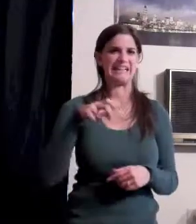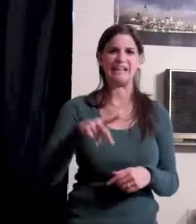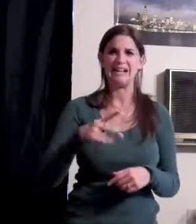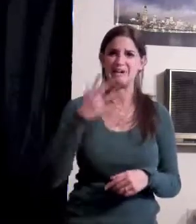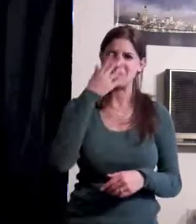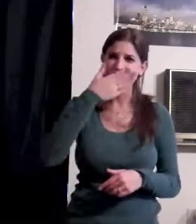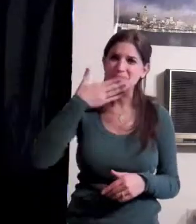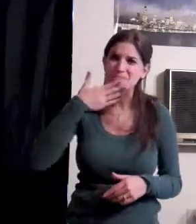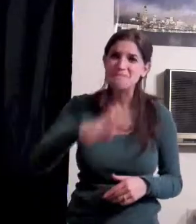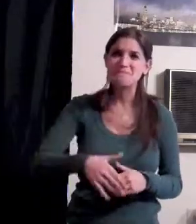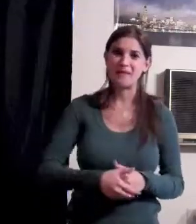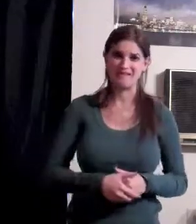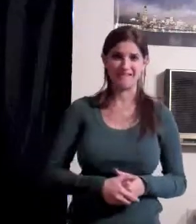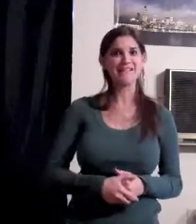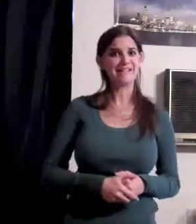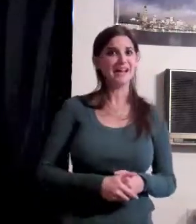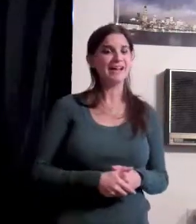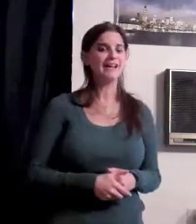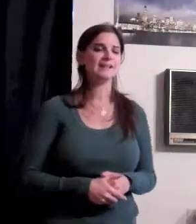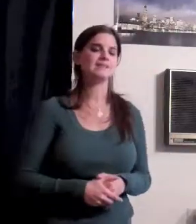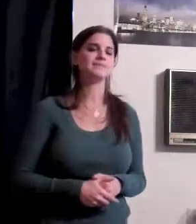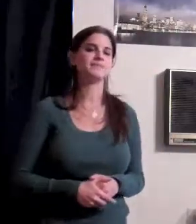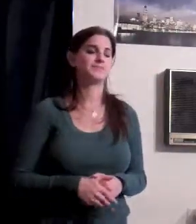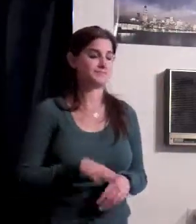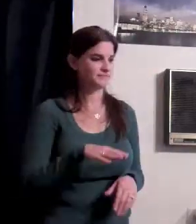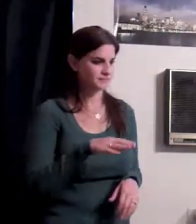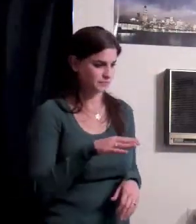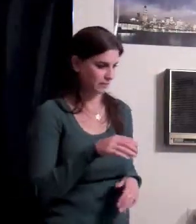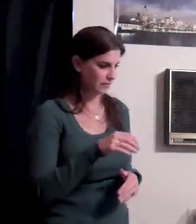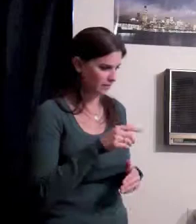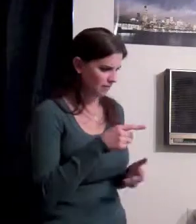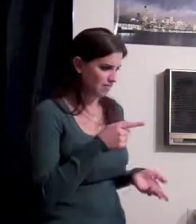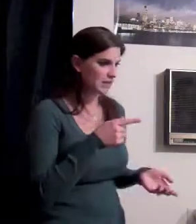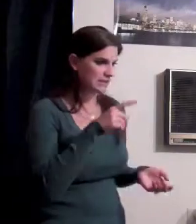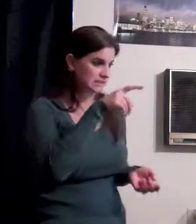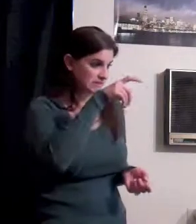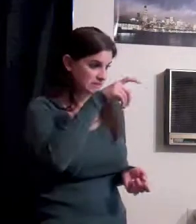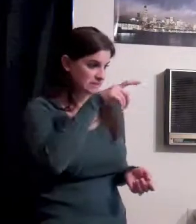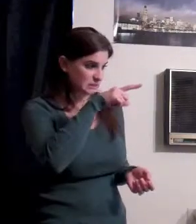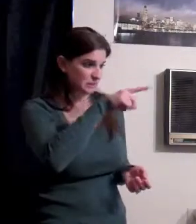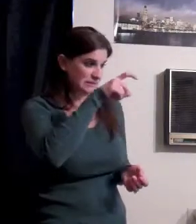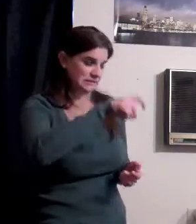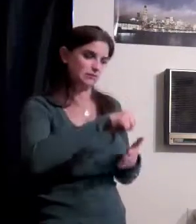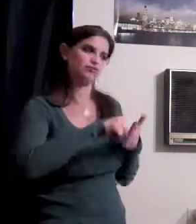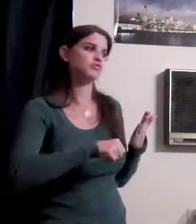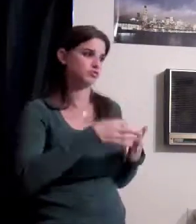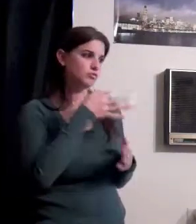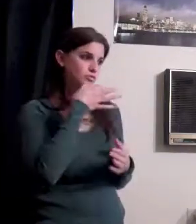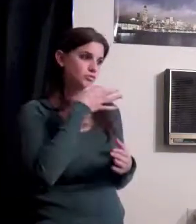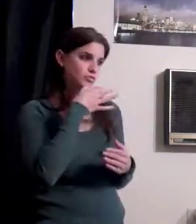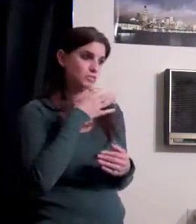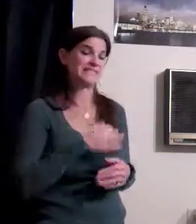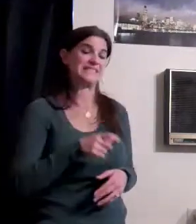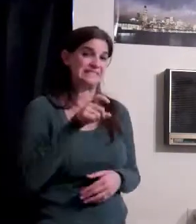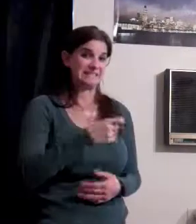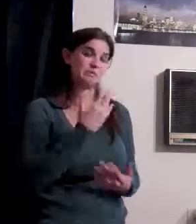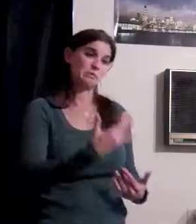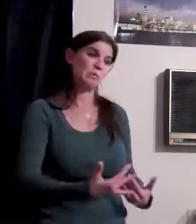said, Allison, we got to get you on the table. I'm going to replace your hip. It's about an 18-month wait. 18